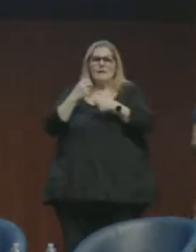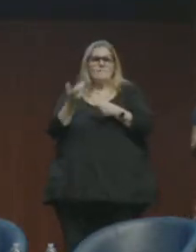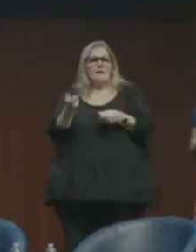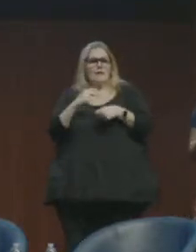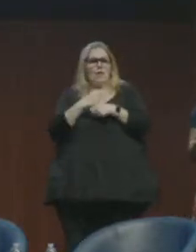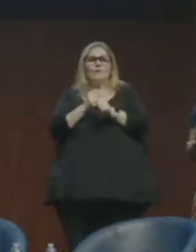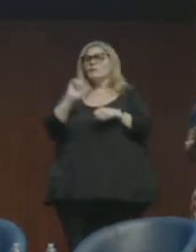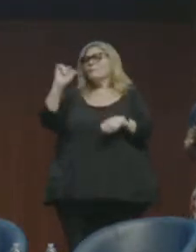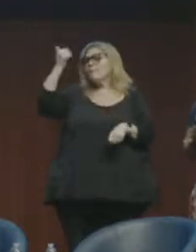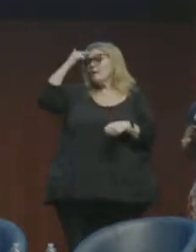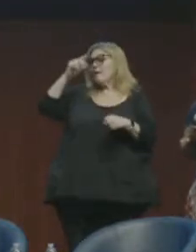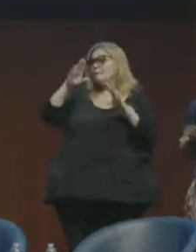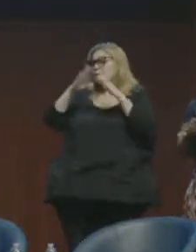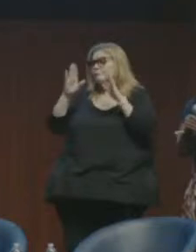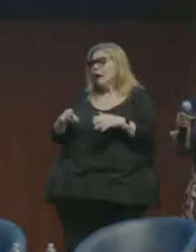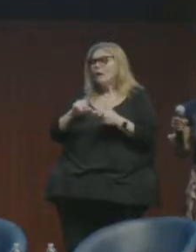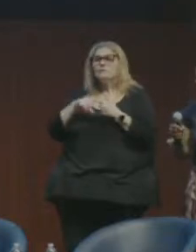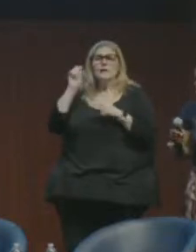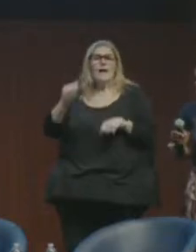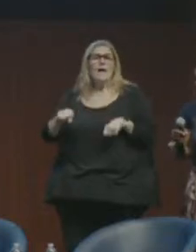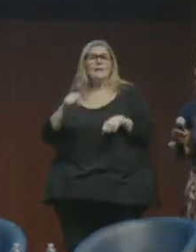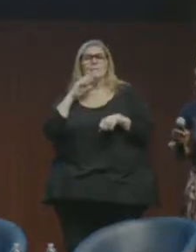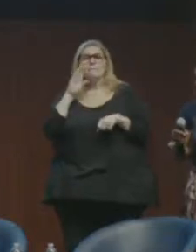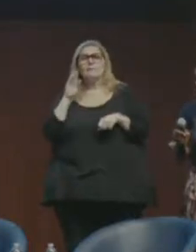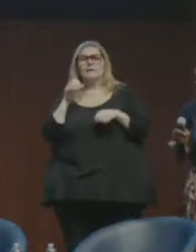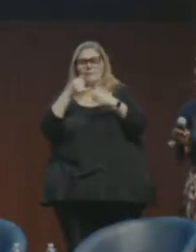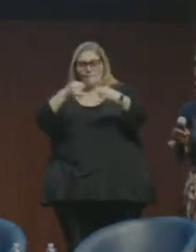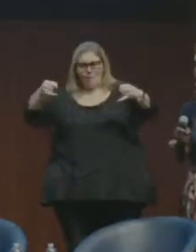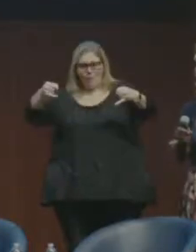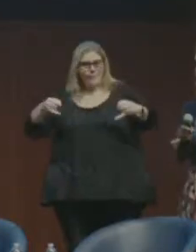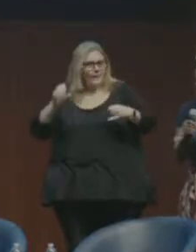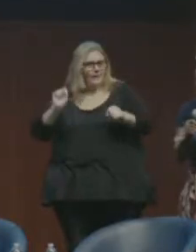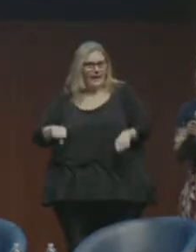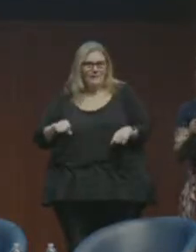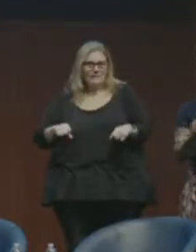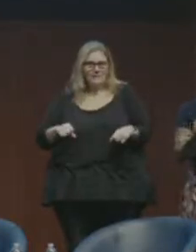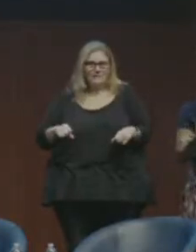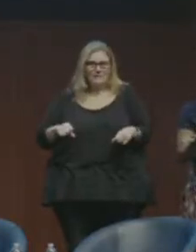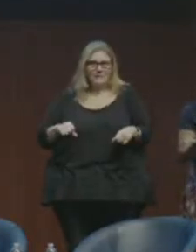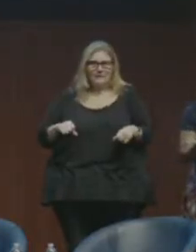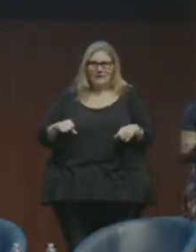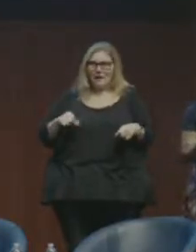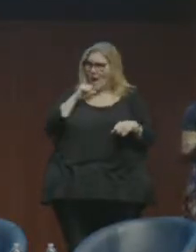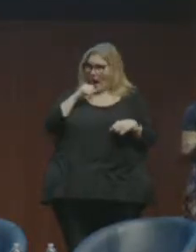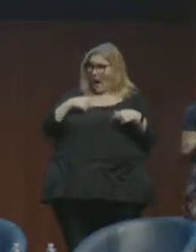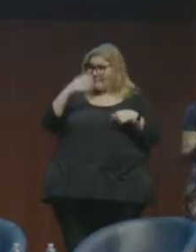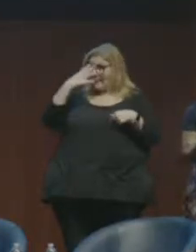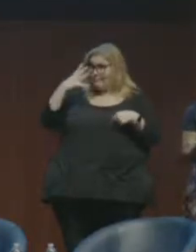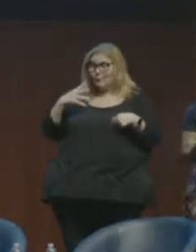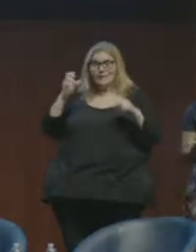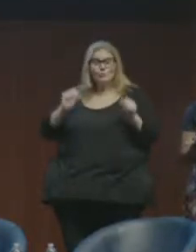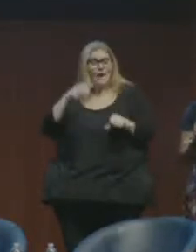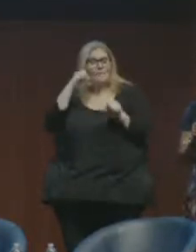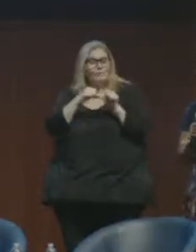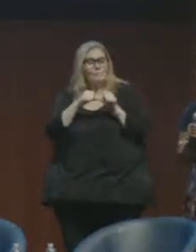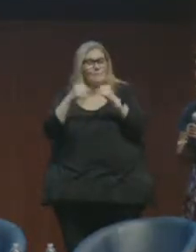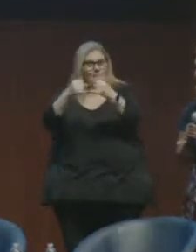the governor's house. It could be the border. You know, I'm an immigrant, so I have to